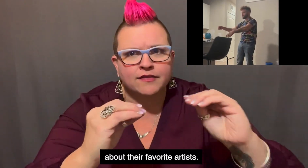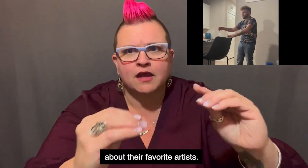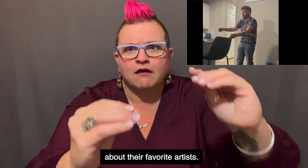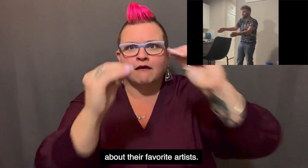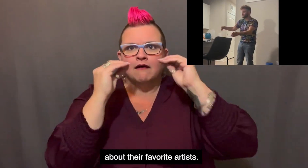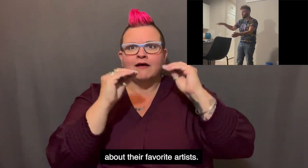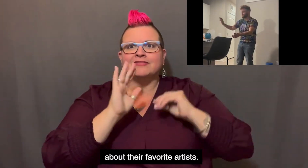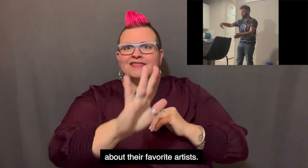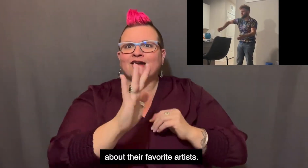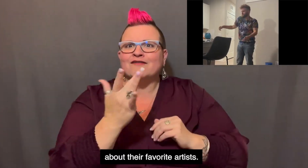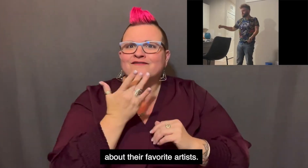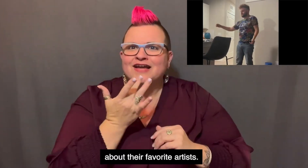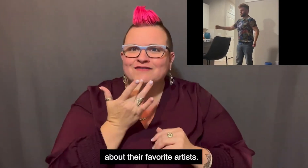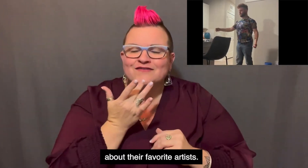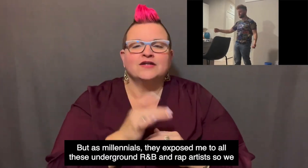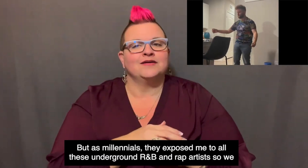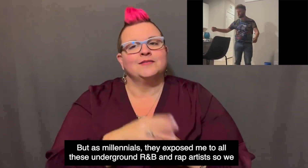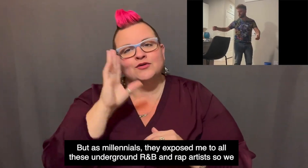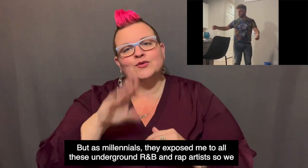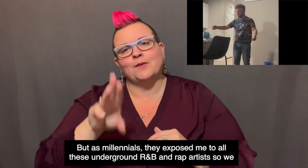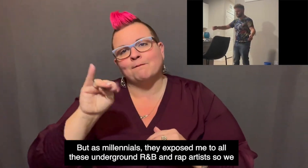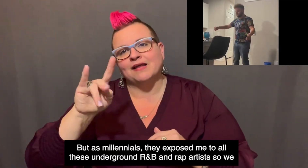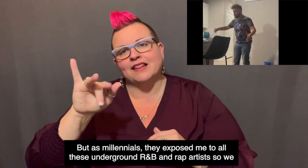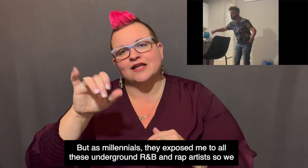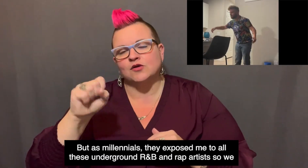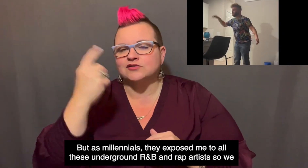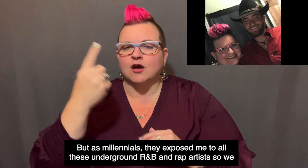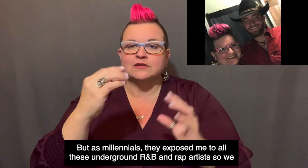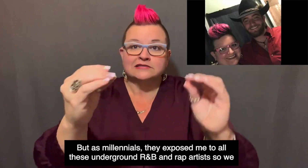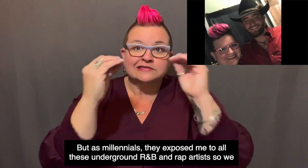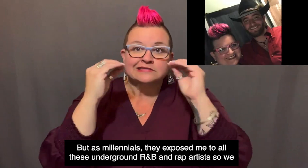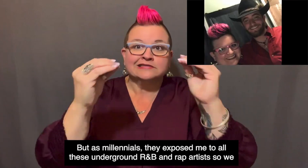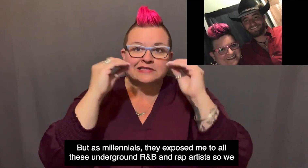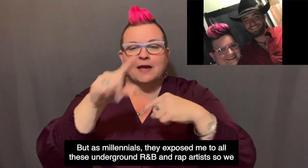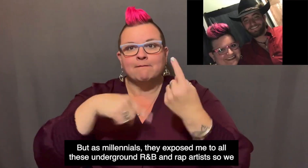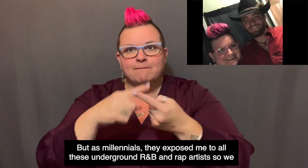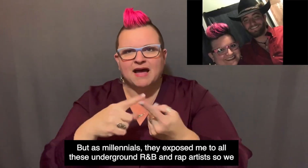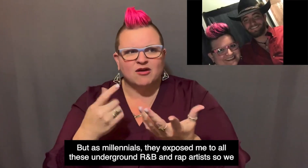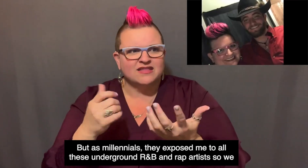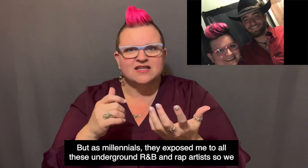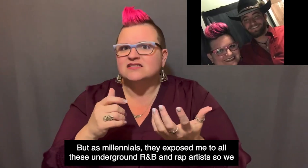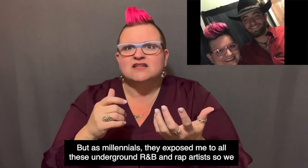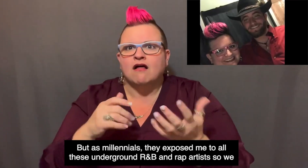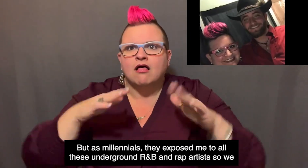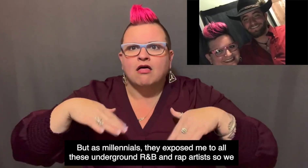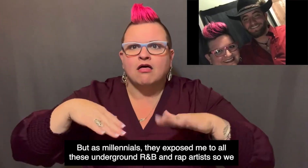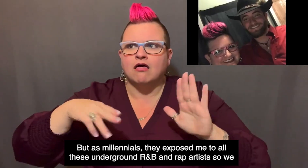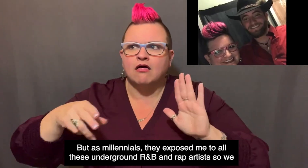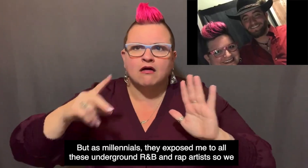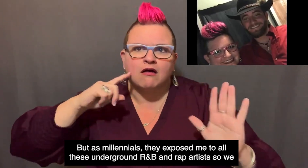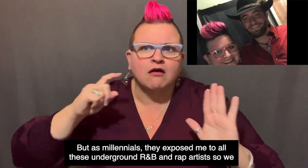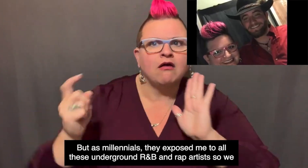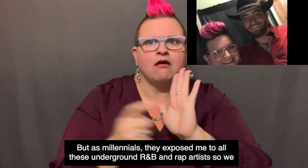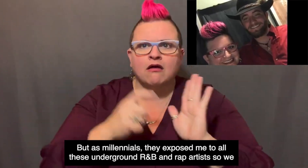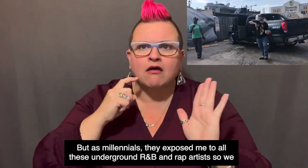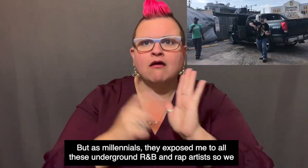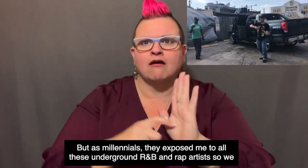their favorite artist. But as millennials, they exposed me to all these underground R&B and rap